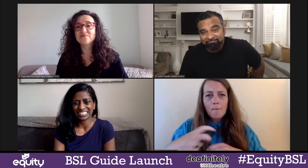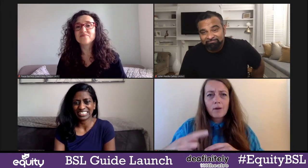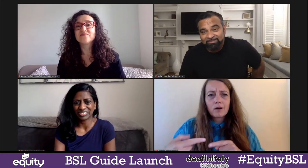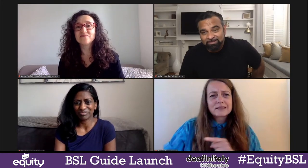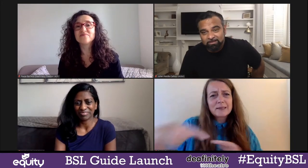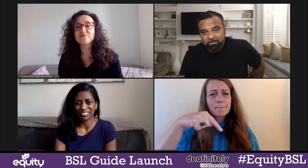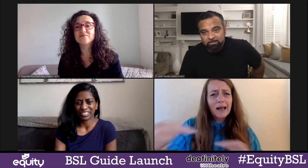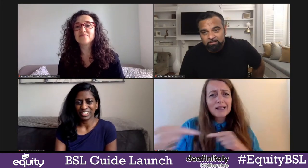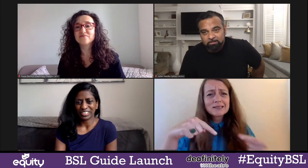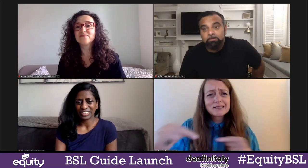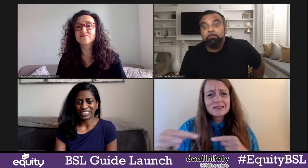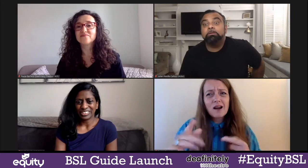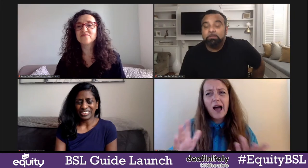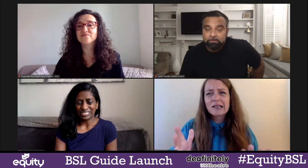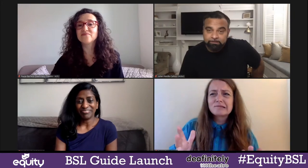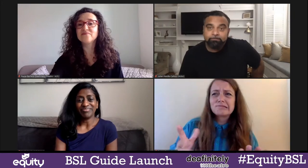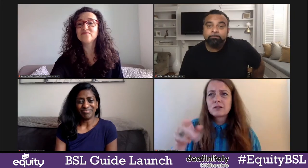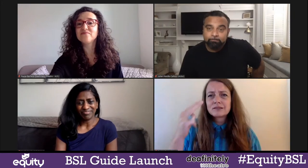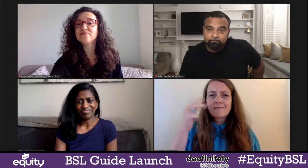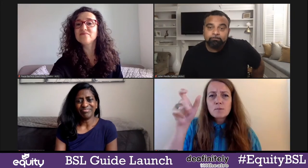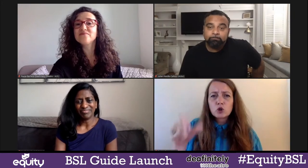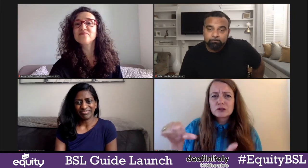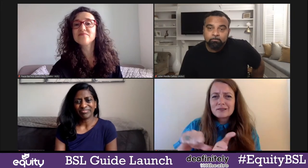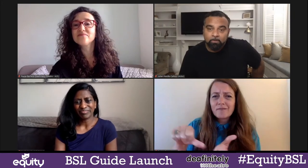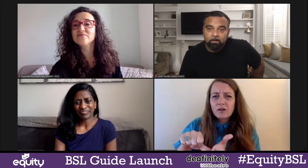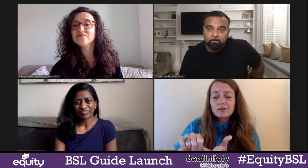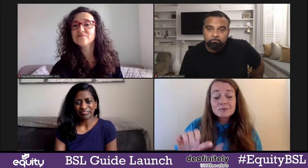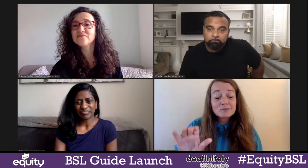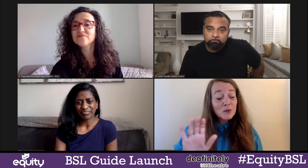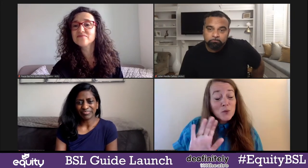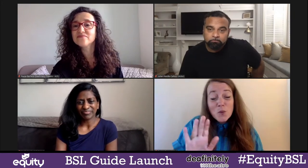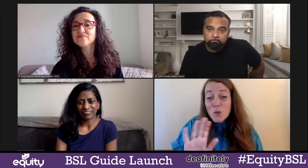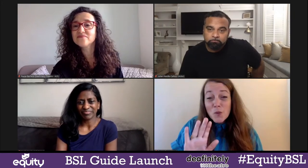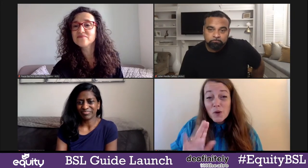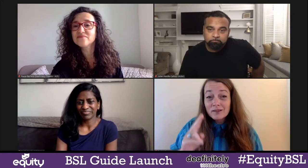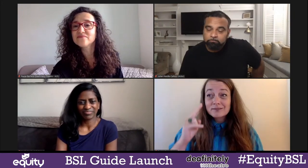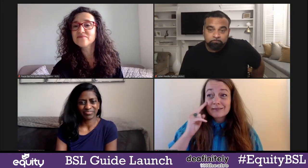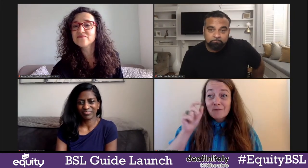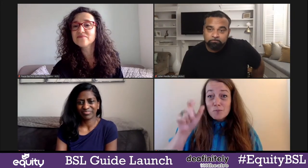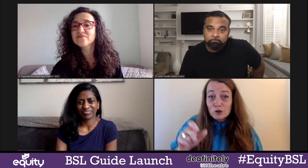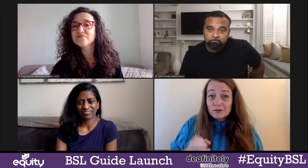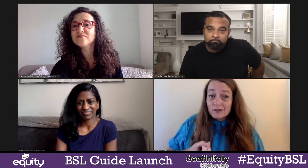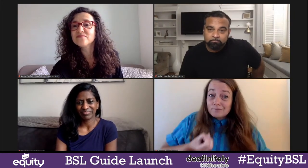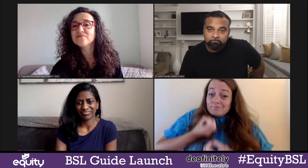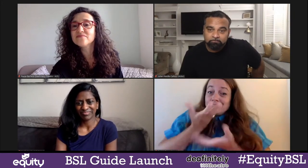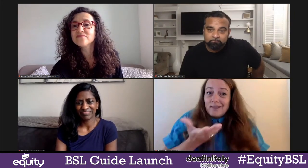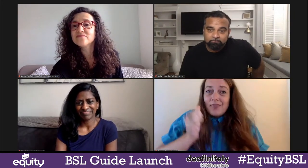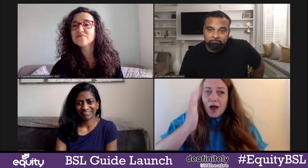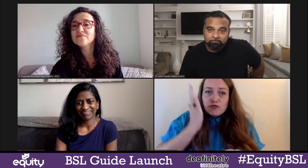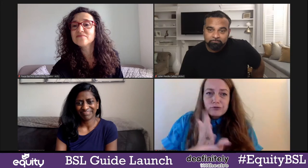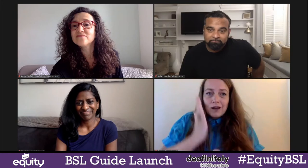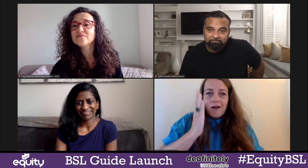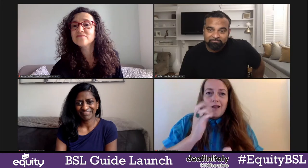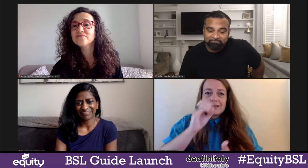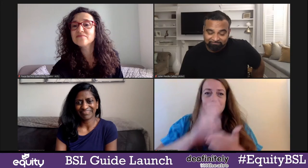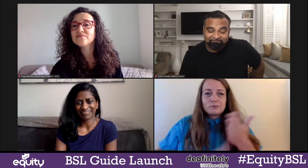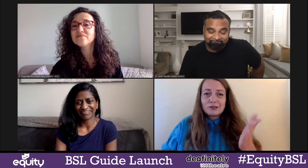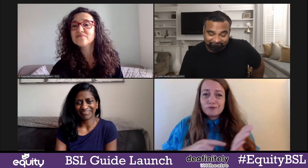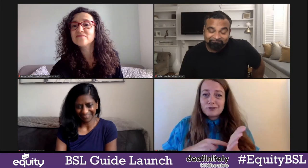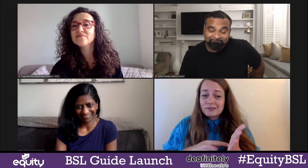this, it then becomes a bit a debate. The deaf person starts to look difficult. And it's like, actually, no, that